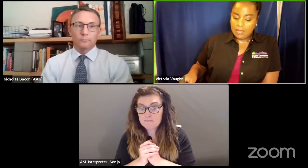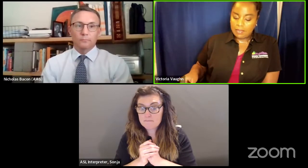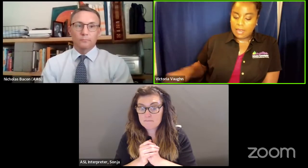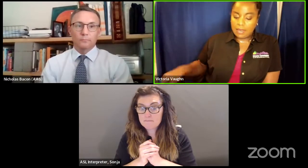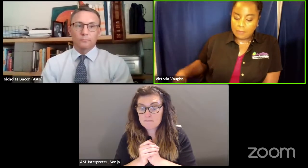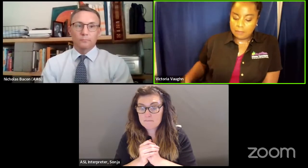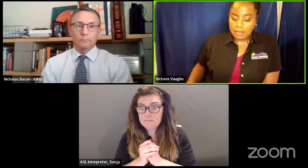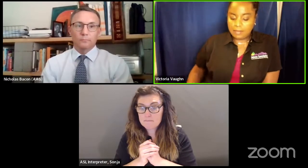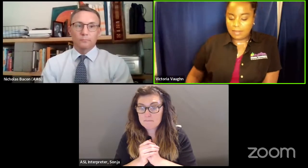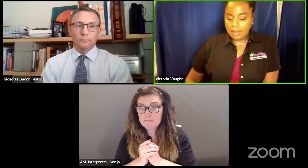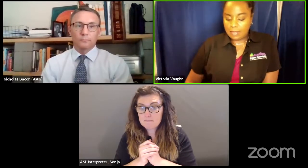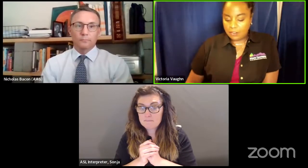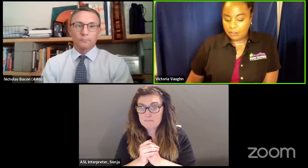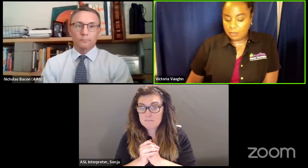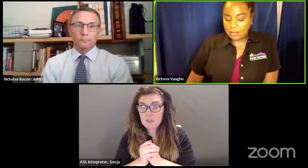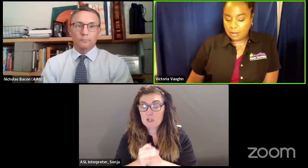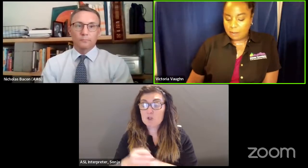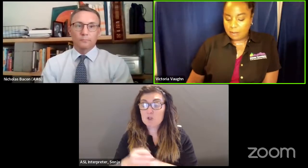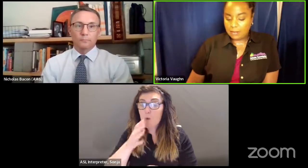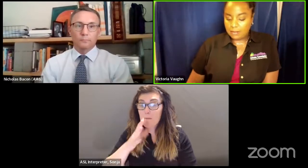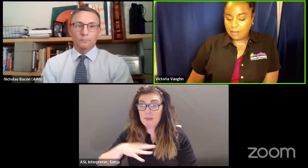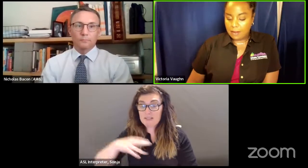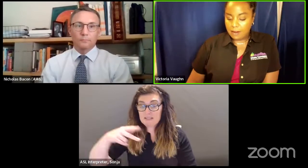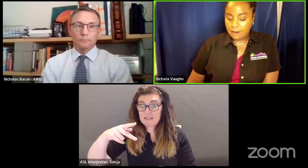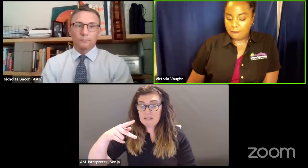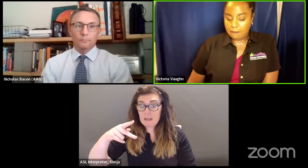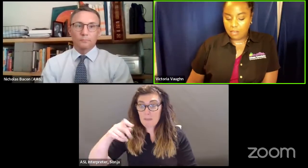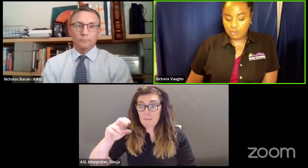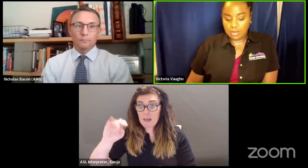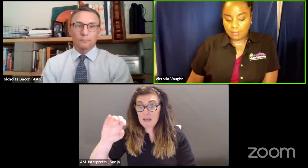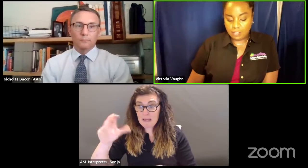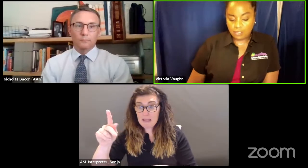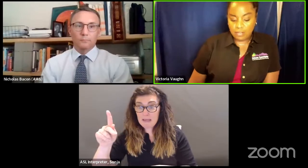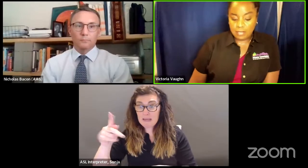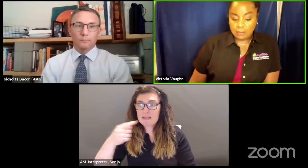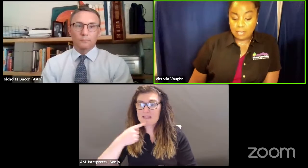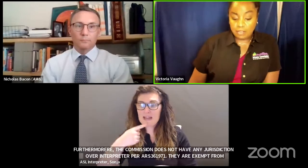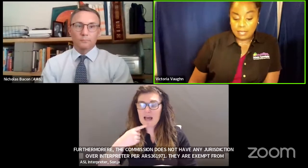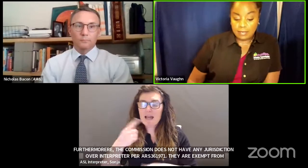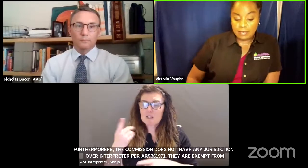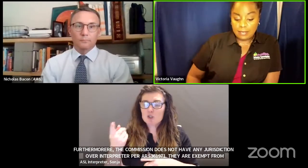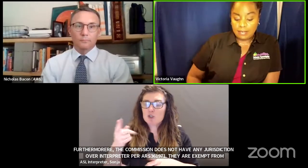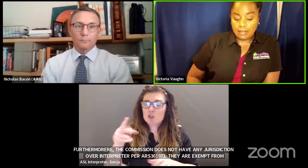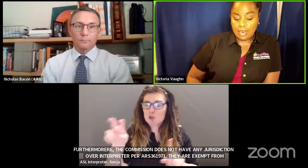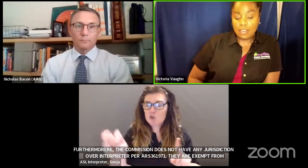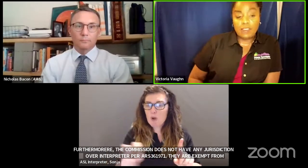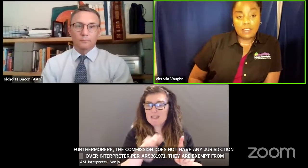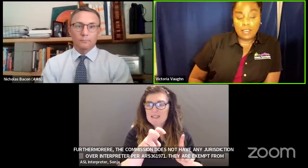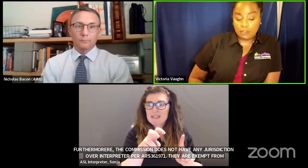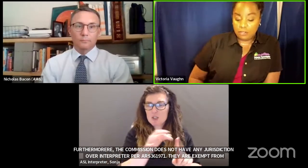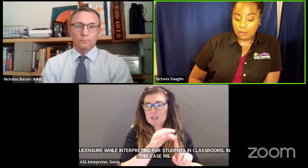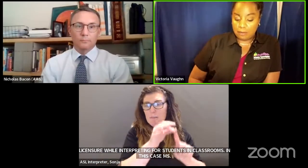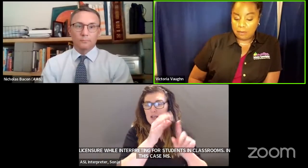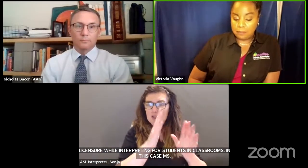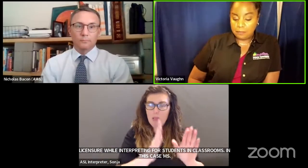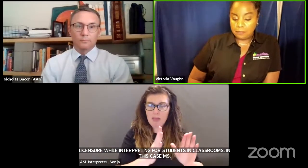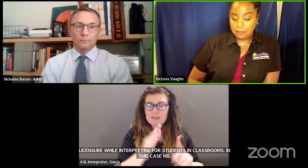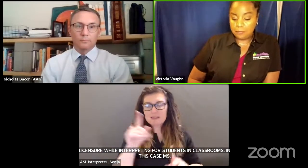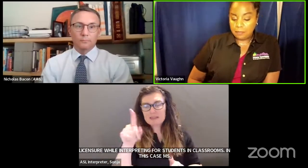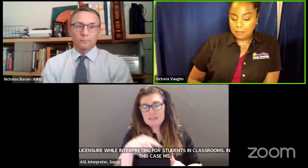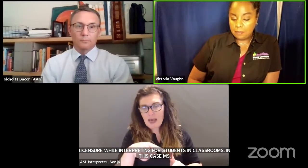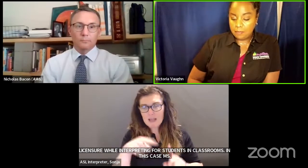In this case, Ms. Pennick stated that she was in the capacity of a transition specialist / educational interpreter.